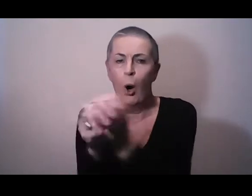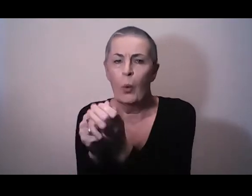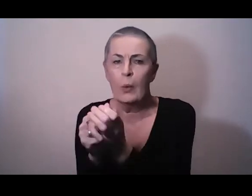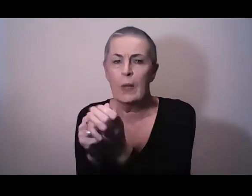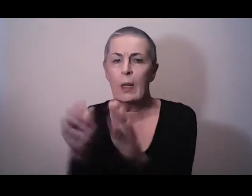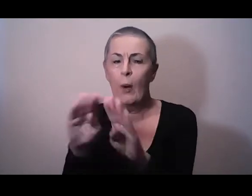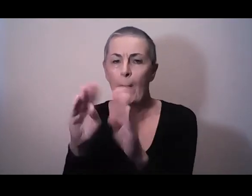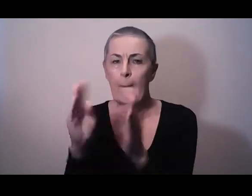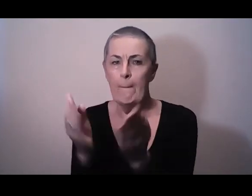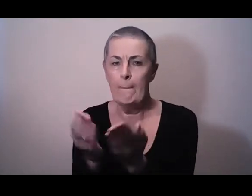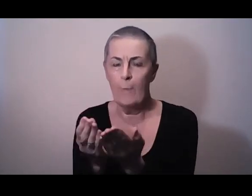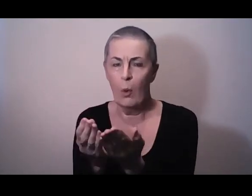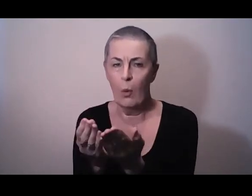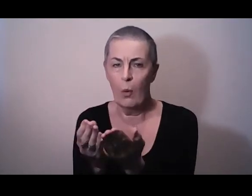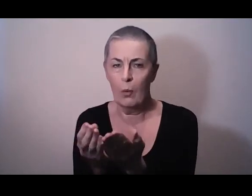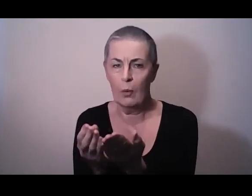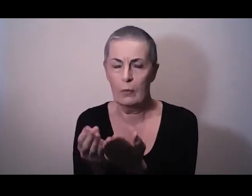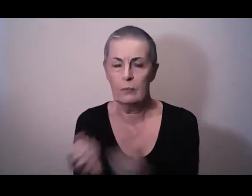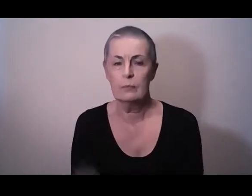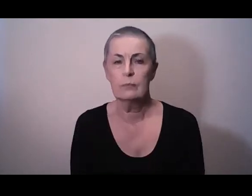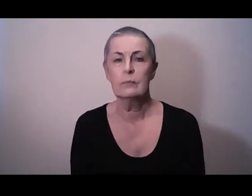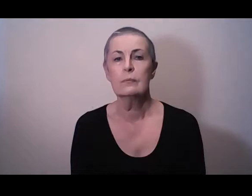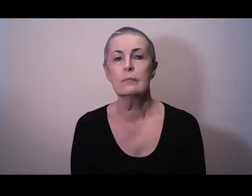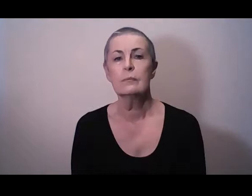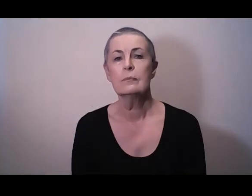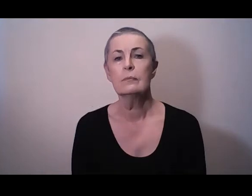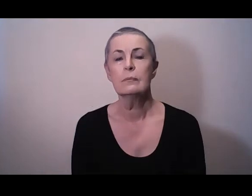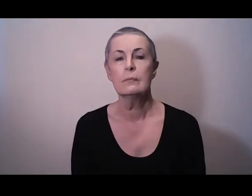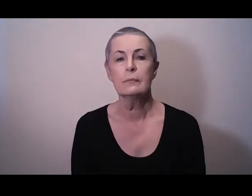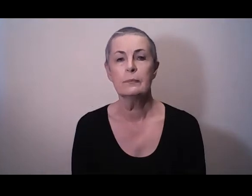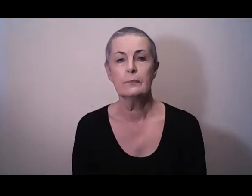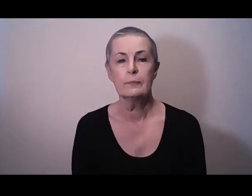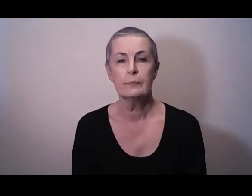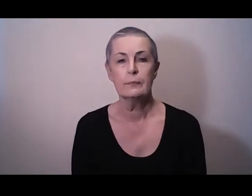hand, and then the opposite hand lifts it.